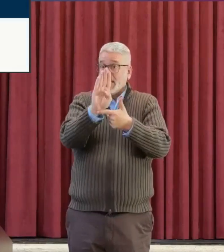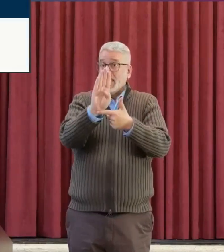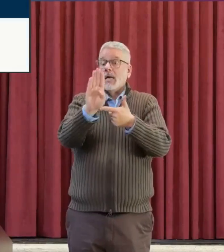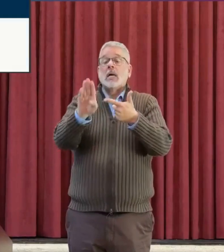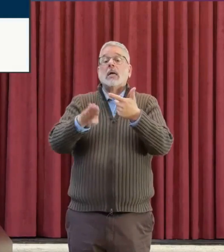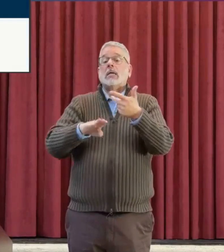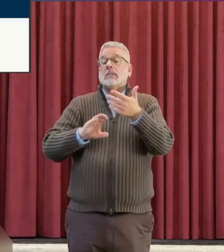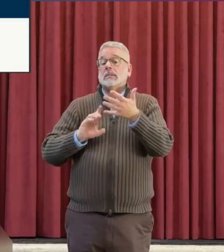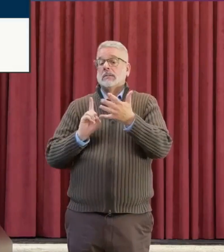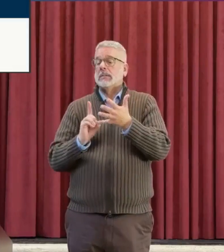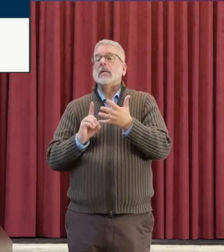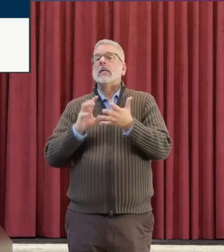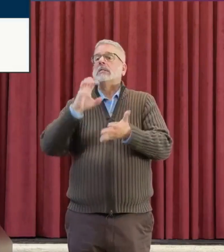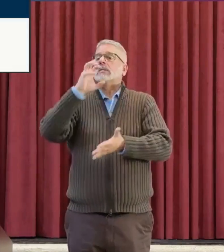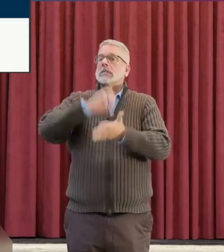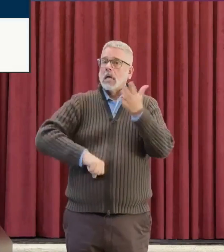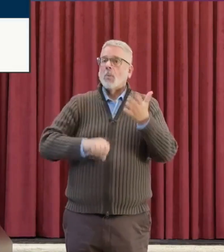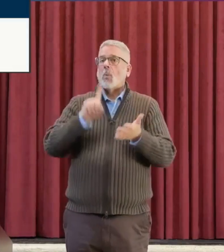which is like